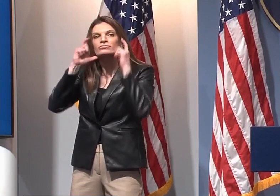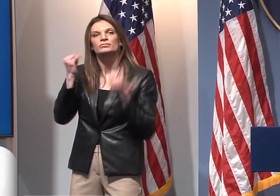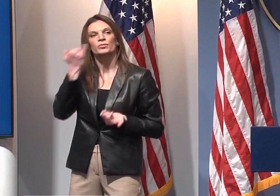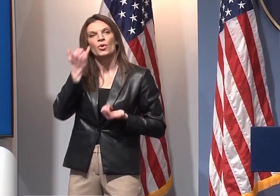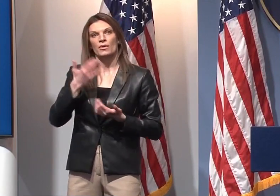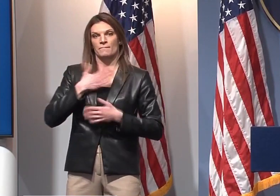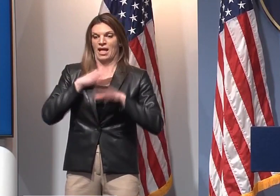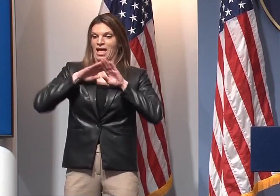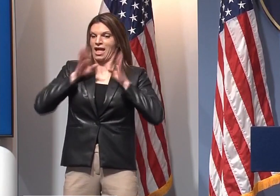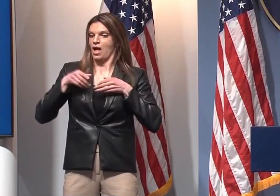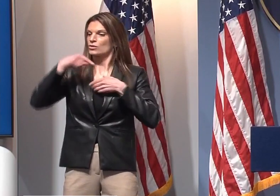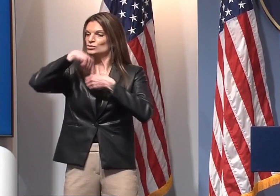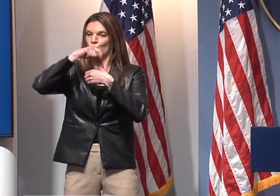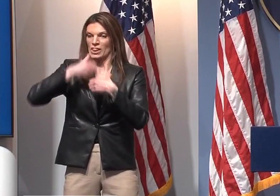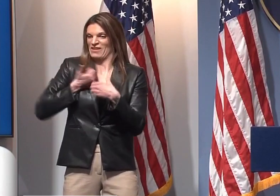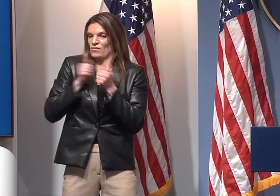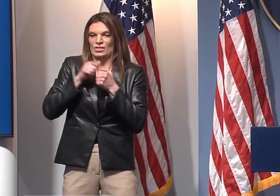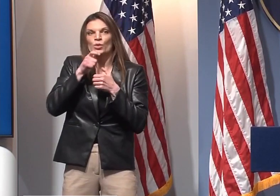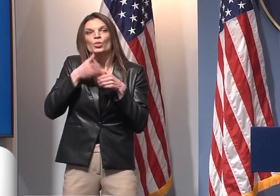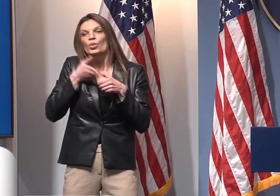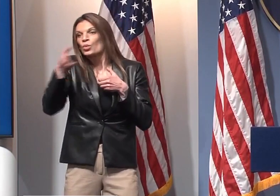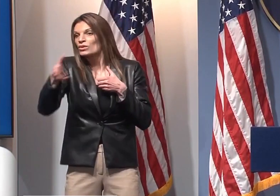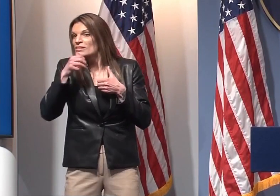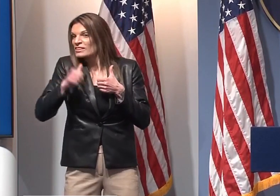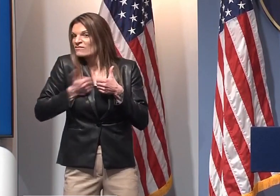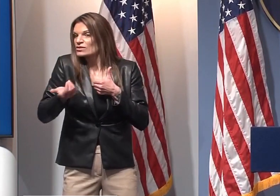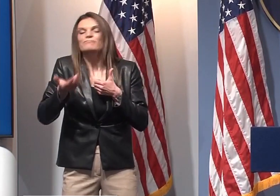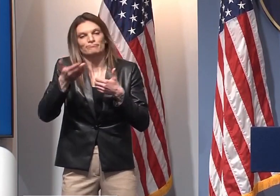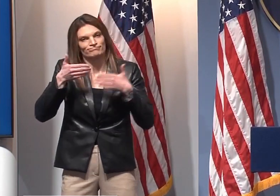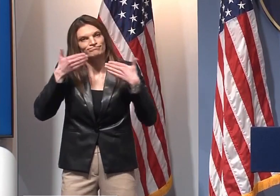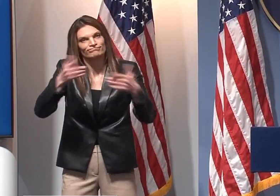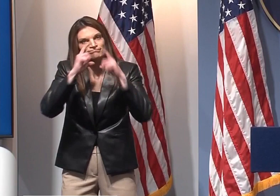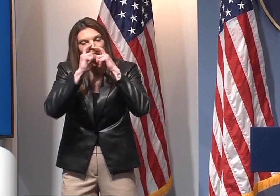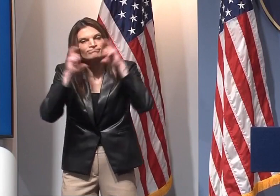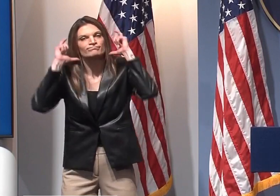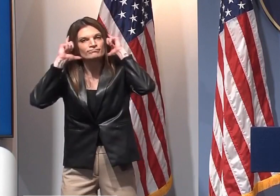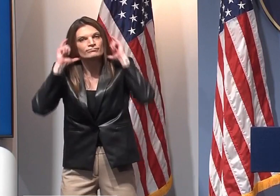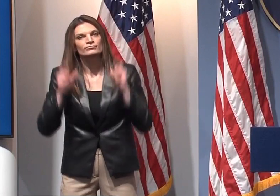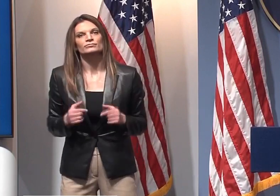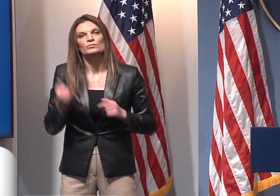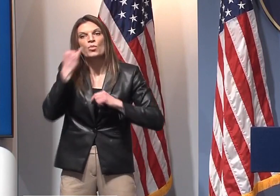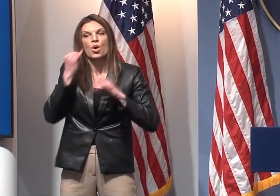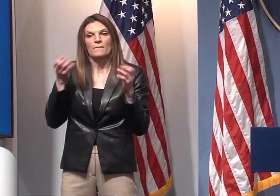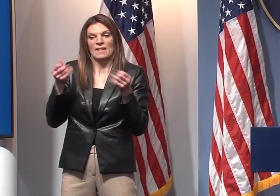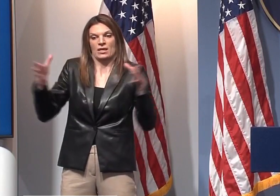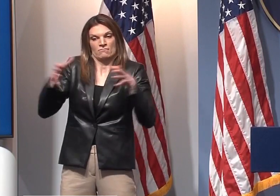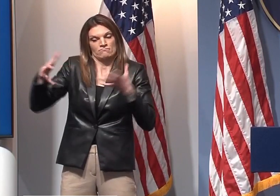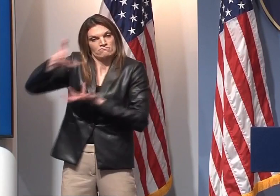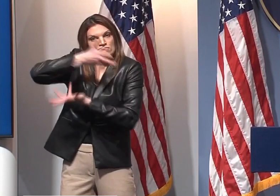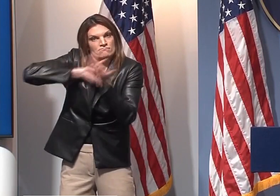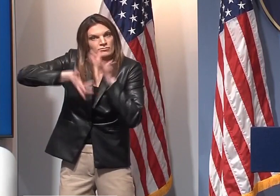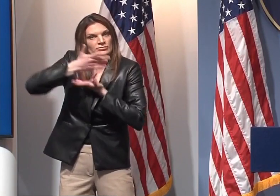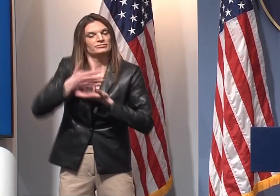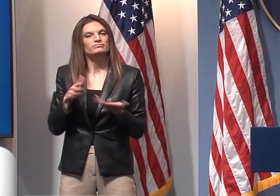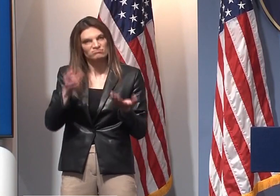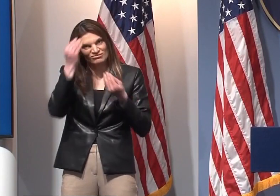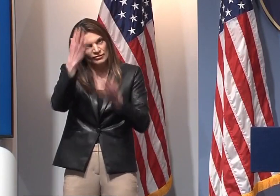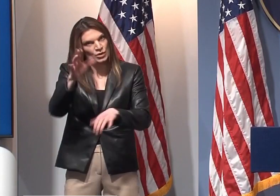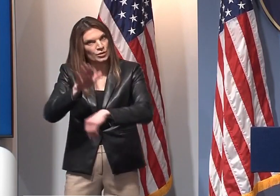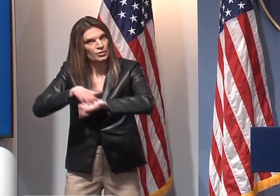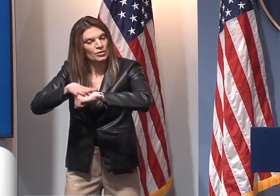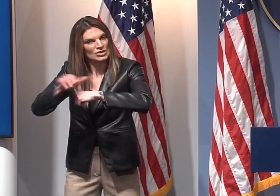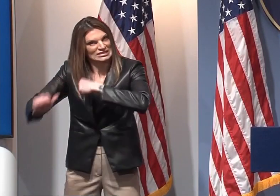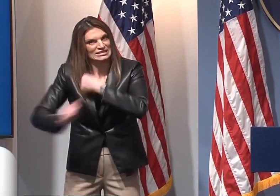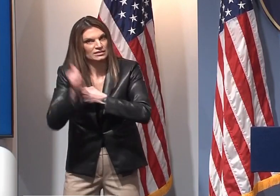someone outside of your household. Large gatherings are riskier, particularly if it is indoors and people are not distanced